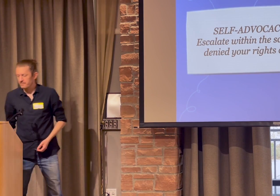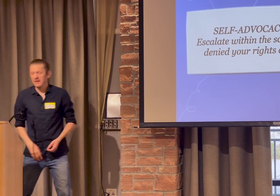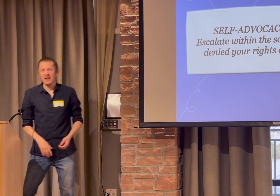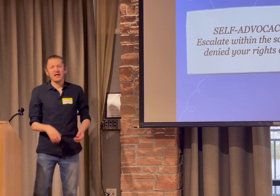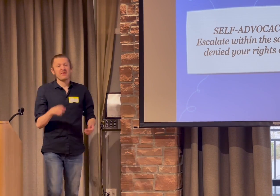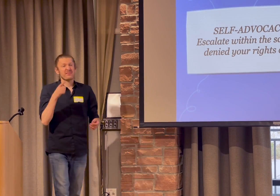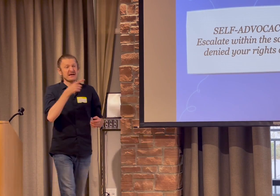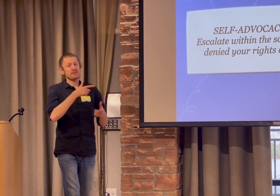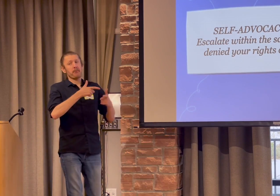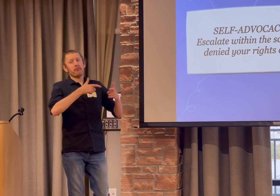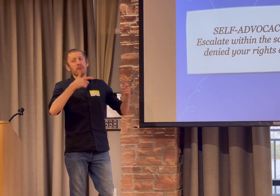that accusation.